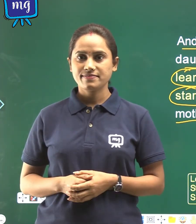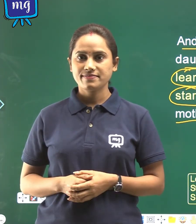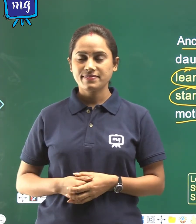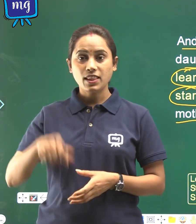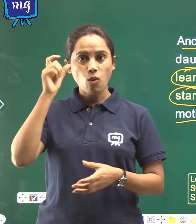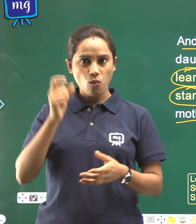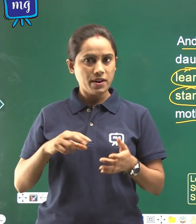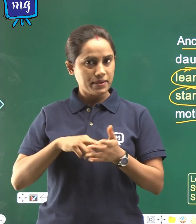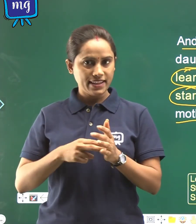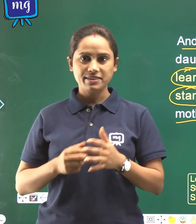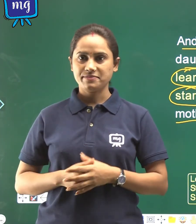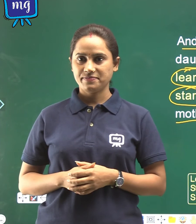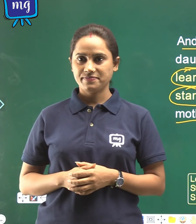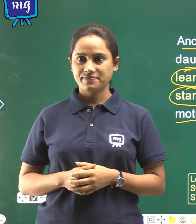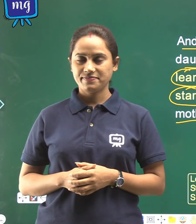Word meaning: